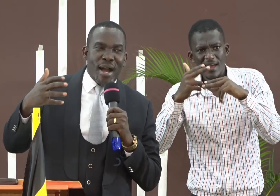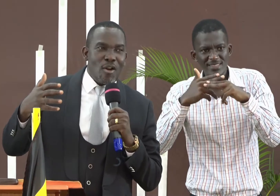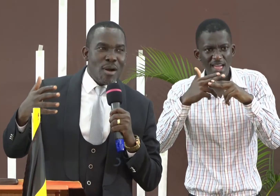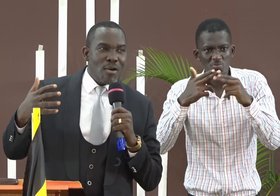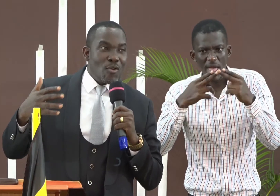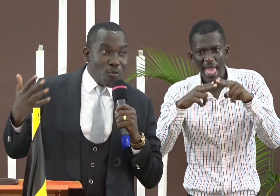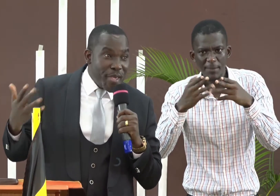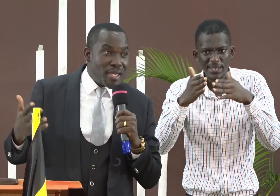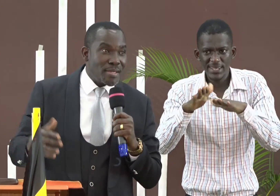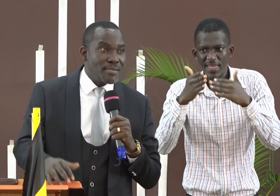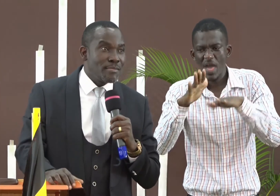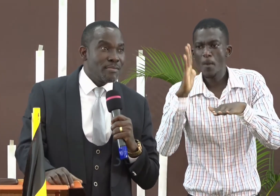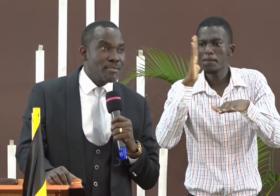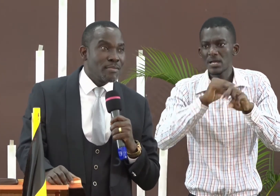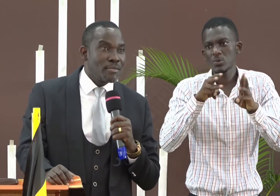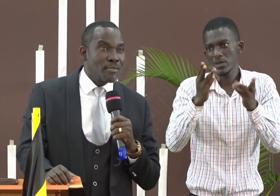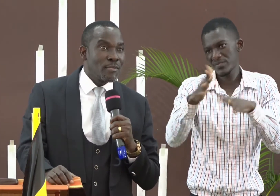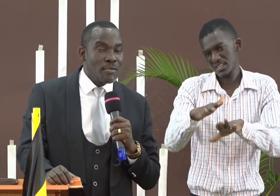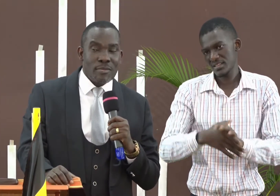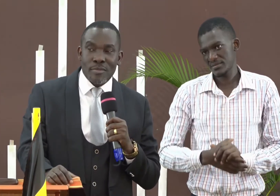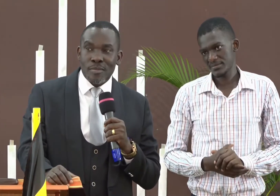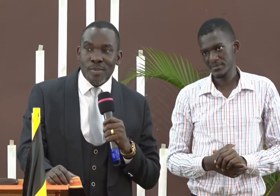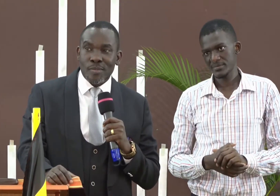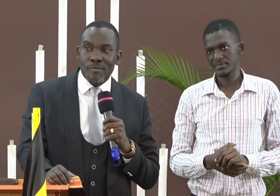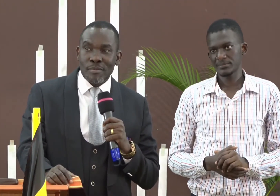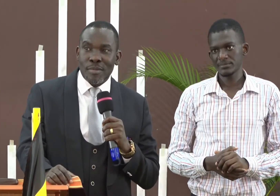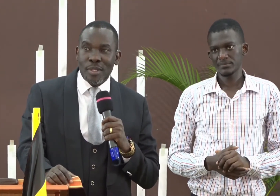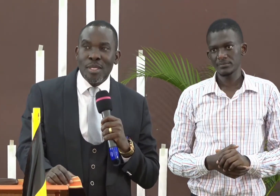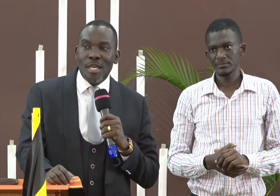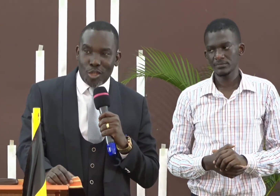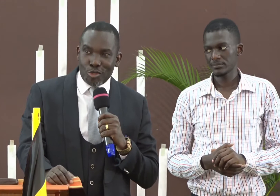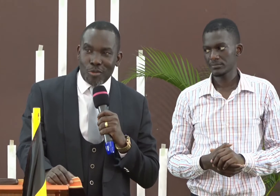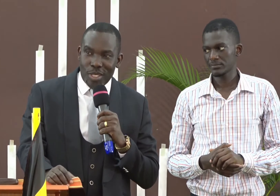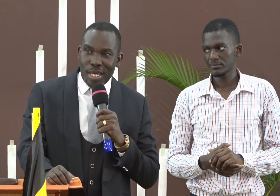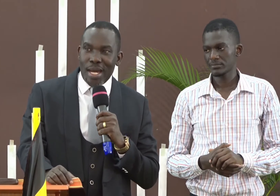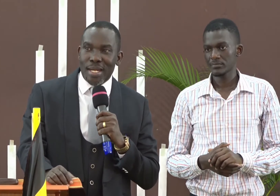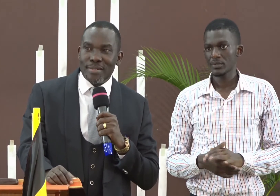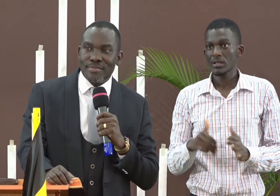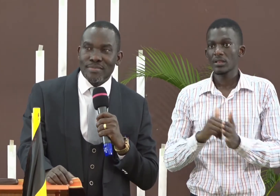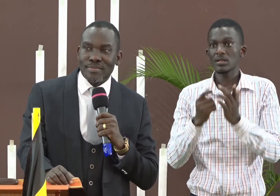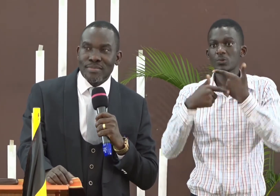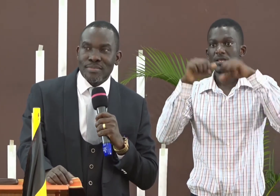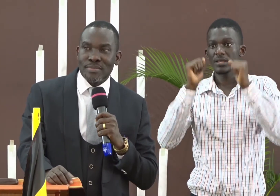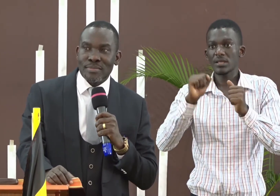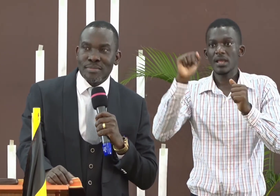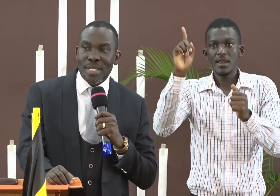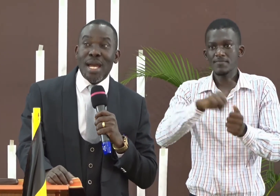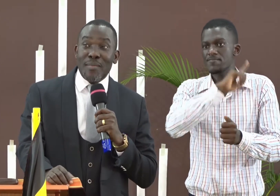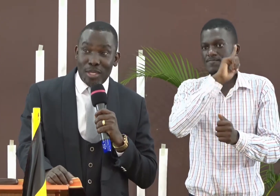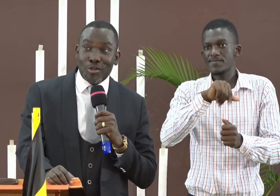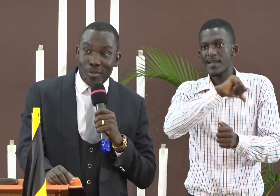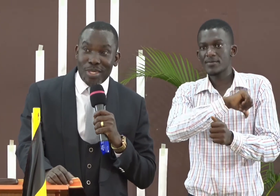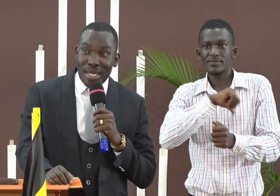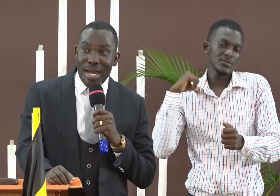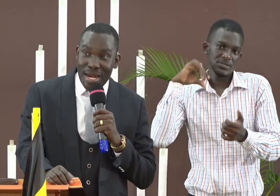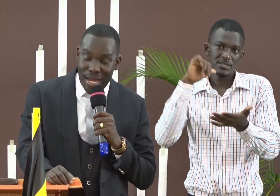kokufa okubi. There is death that is threatening, evil death. Ekyo tusobola kigana. We can refuse that. Ngambi